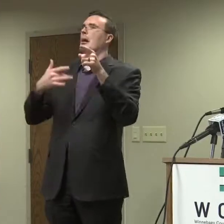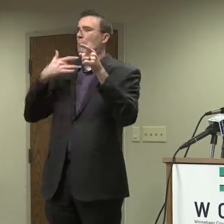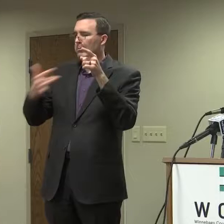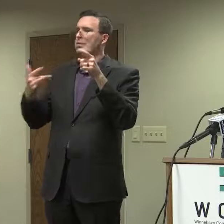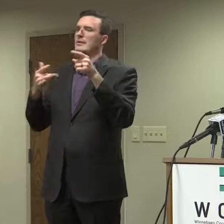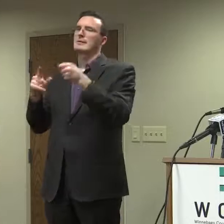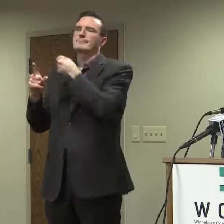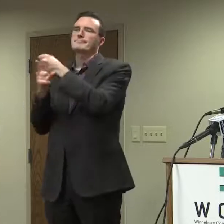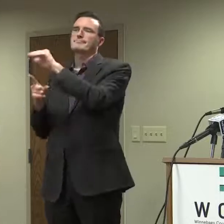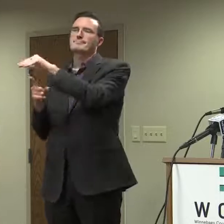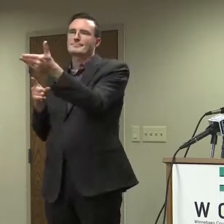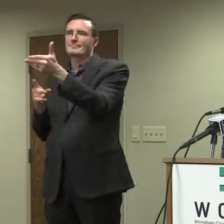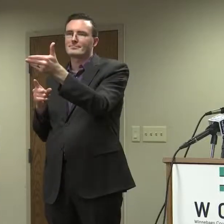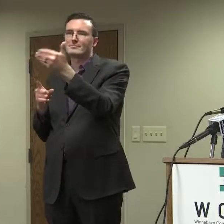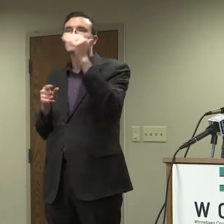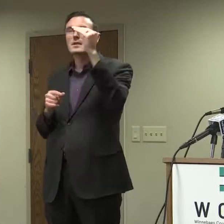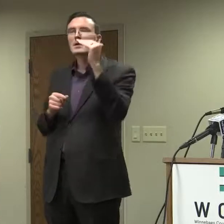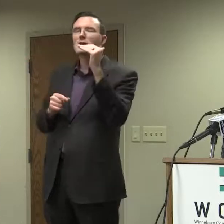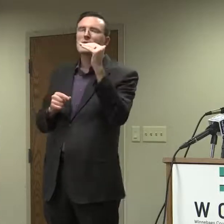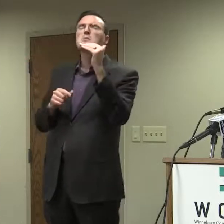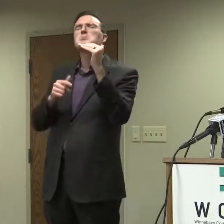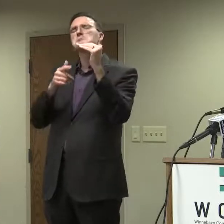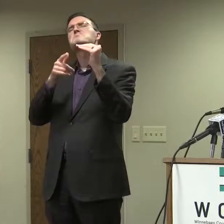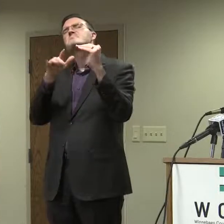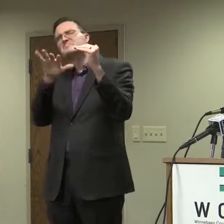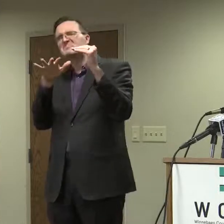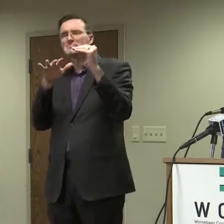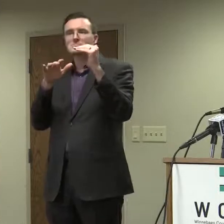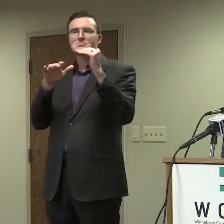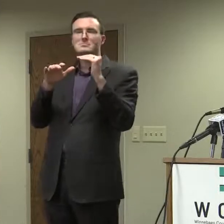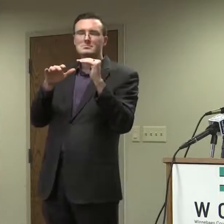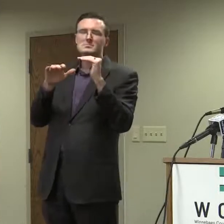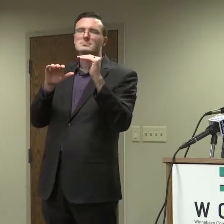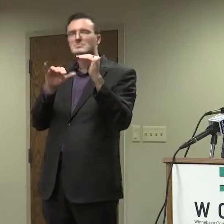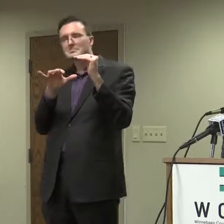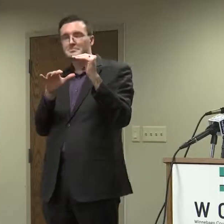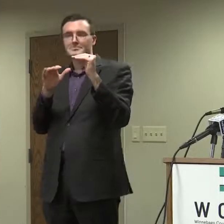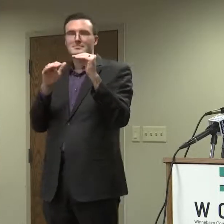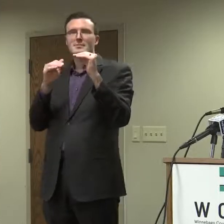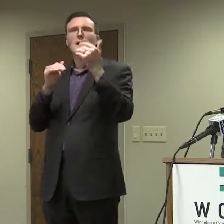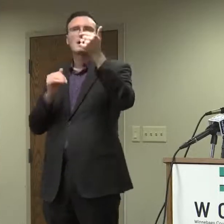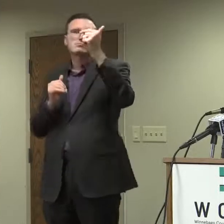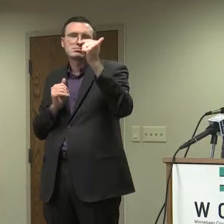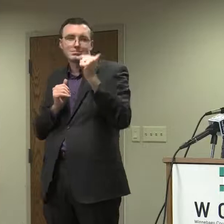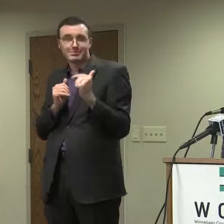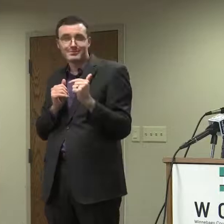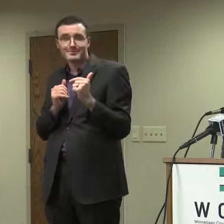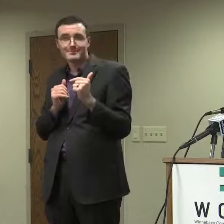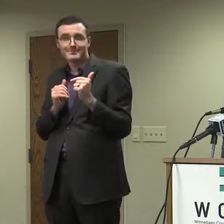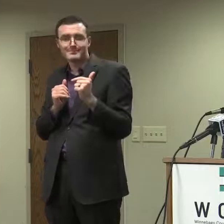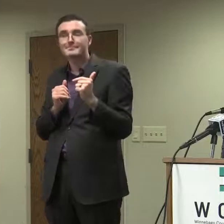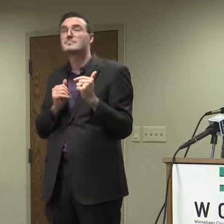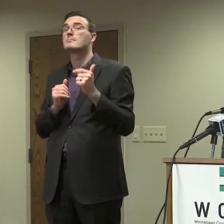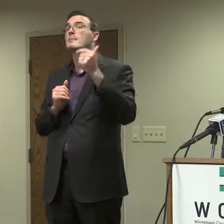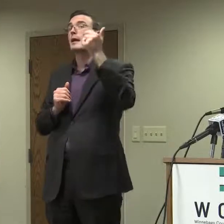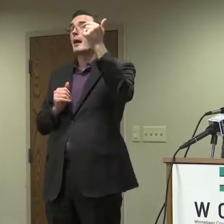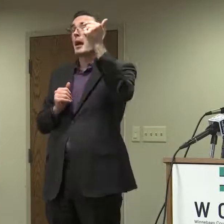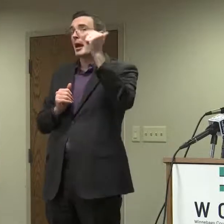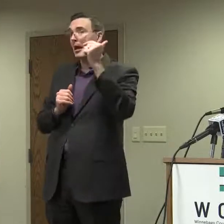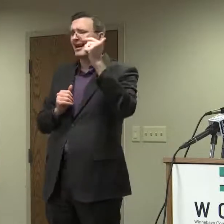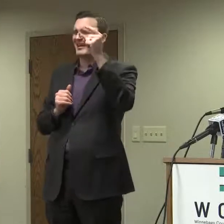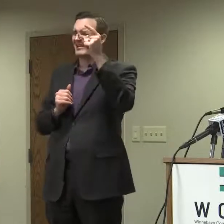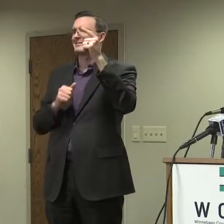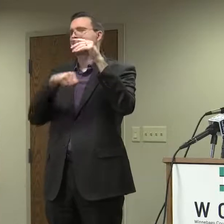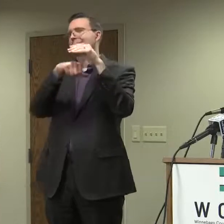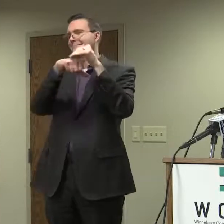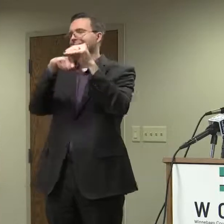their most at-risk individuals. So Oak Street, by nature of the fact that it's primary business is